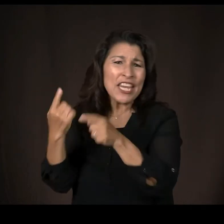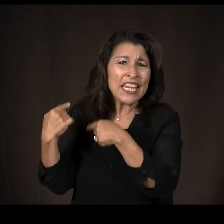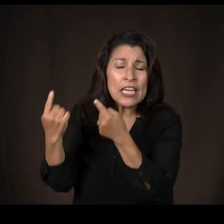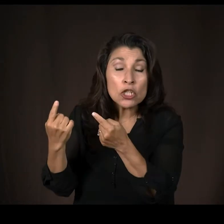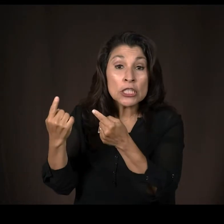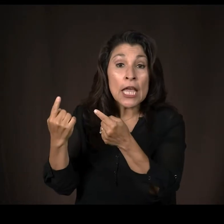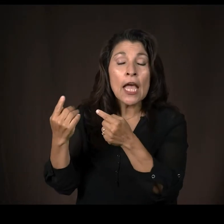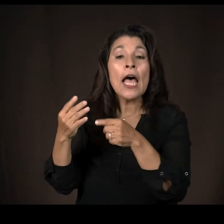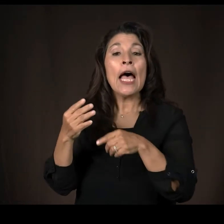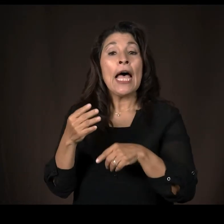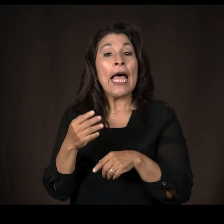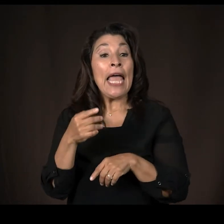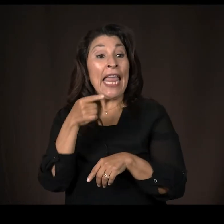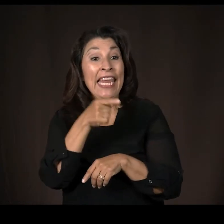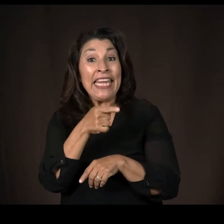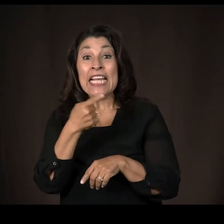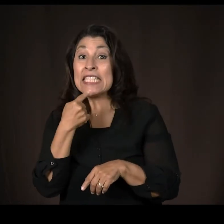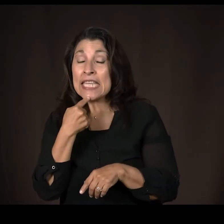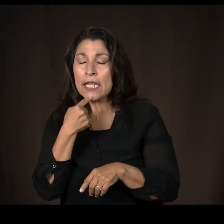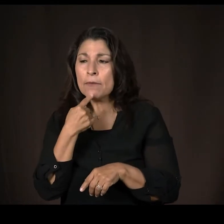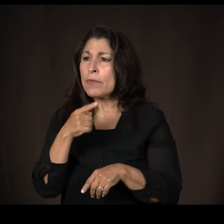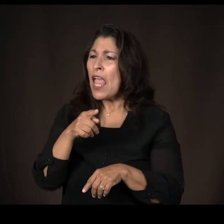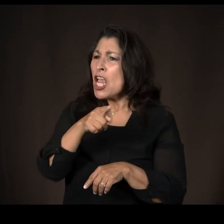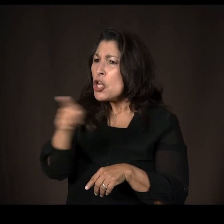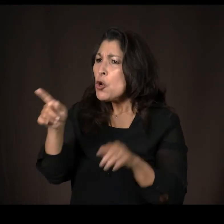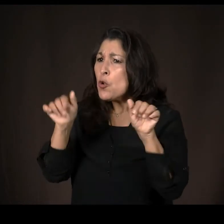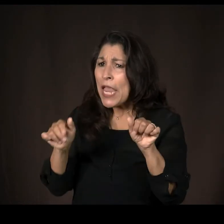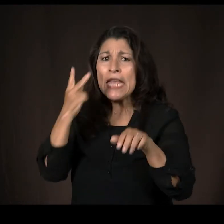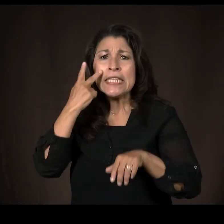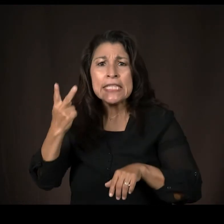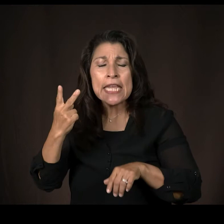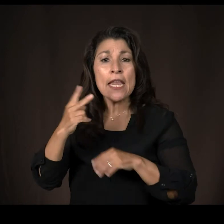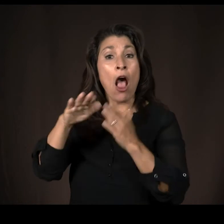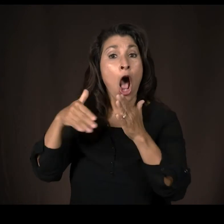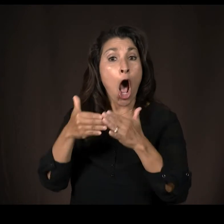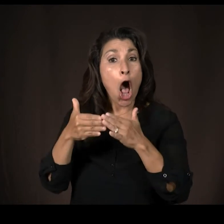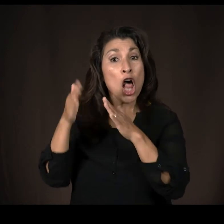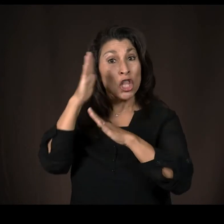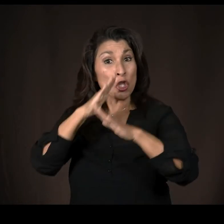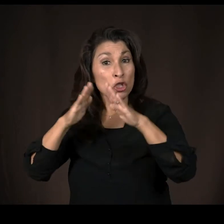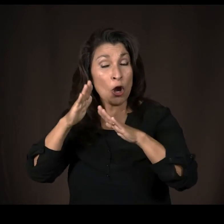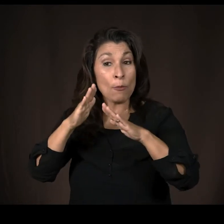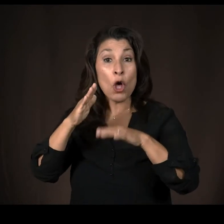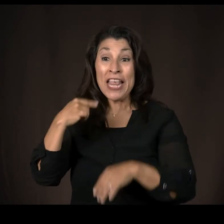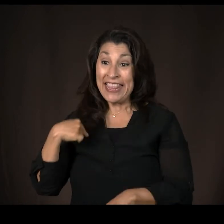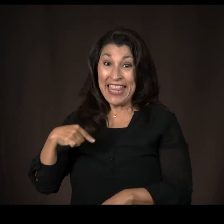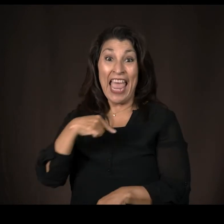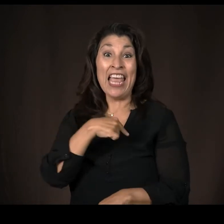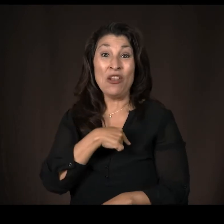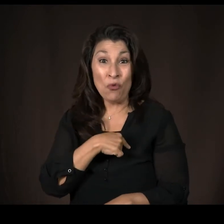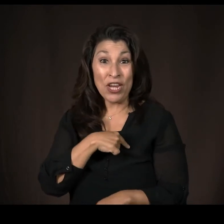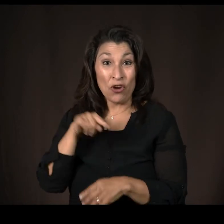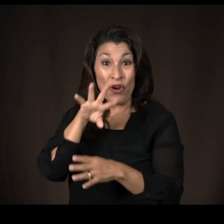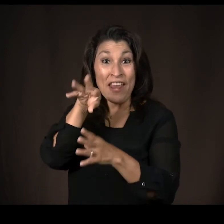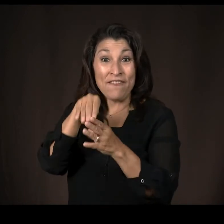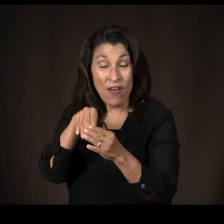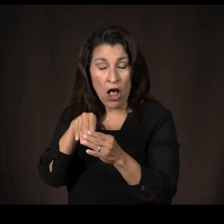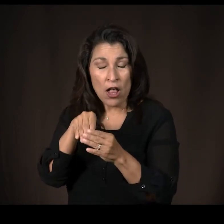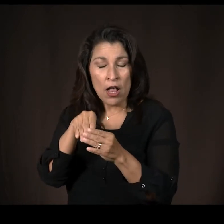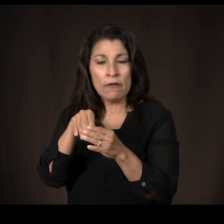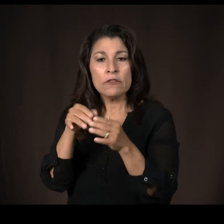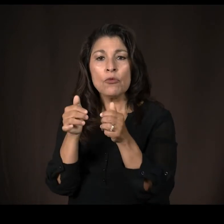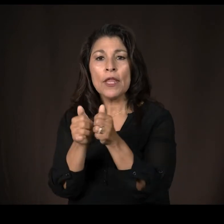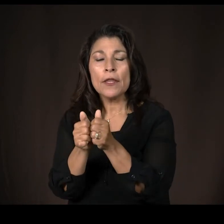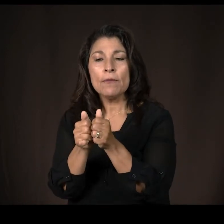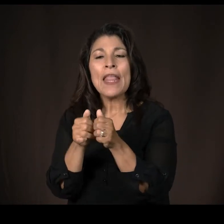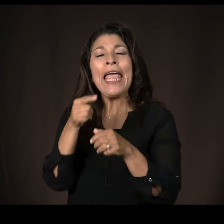of verse 17 says, you can see, circle that, all the trouble that we're in. You can see. He's saying, he's